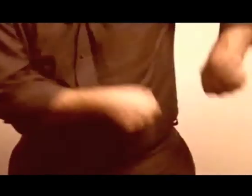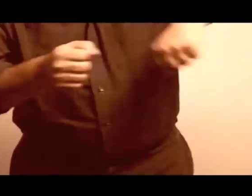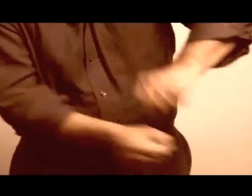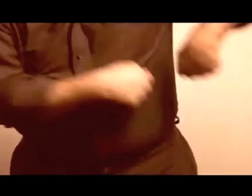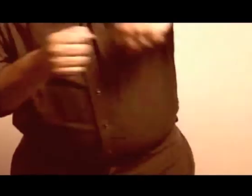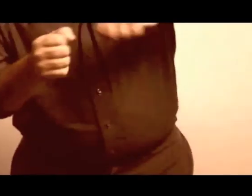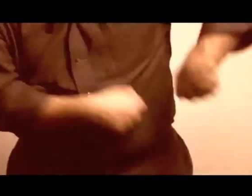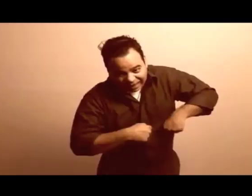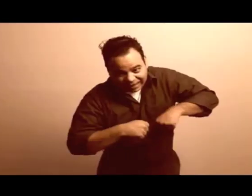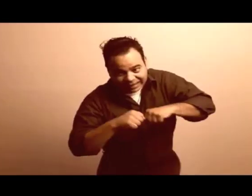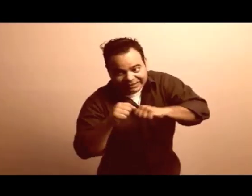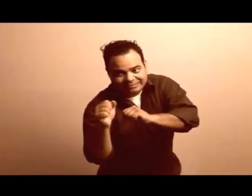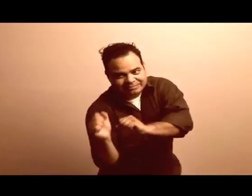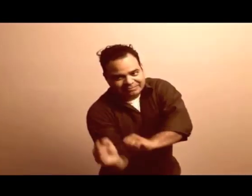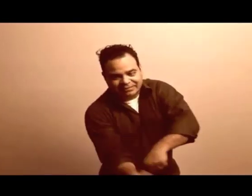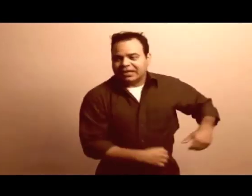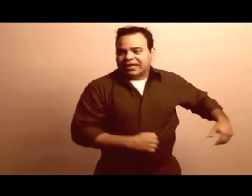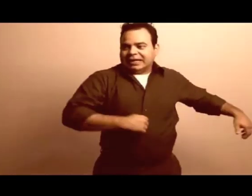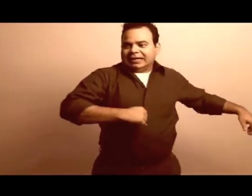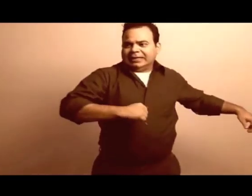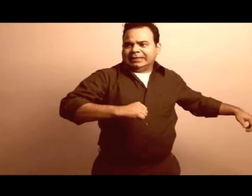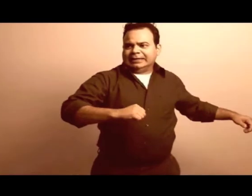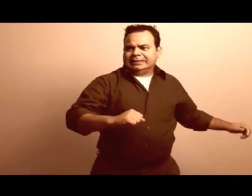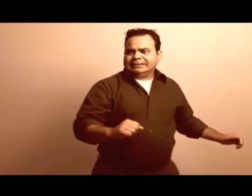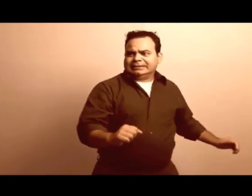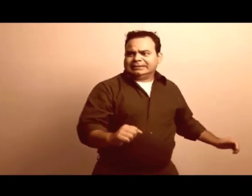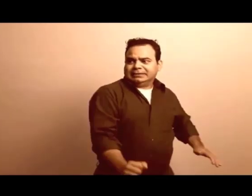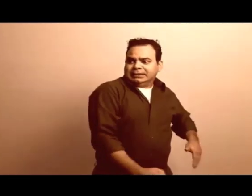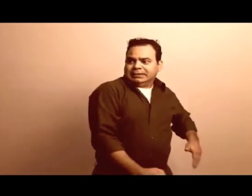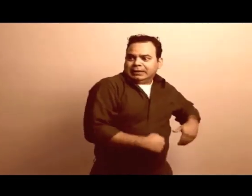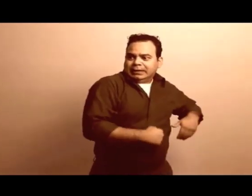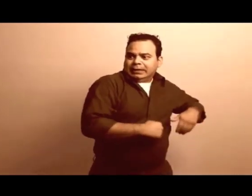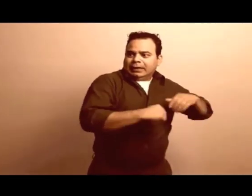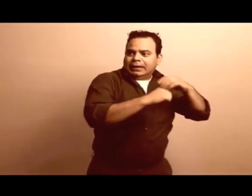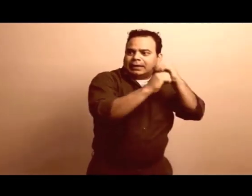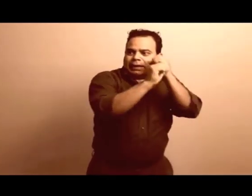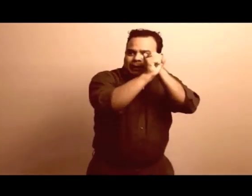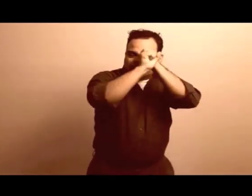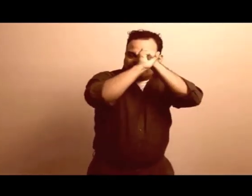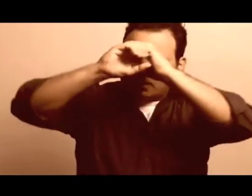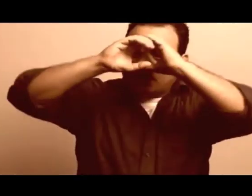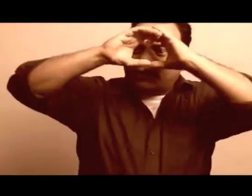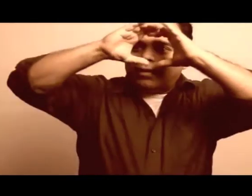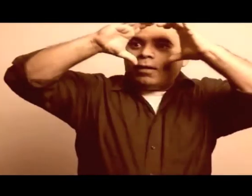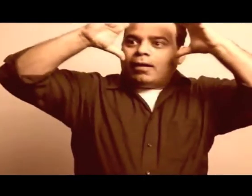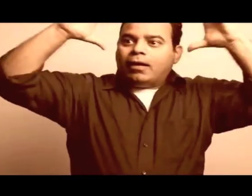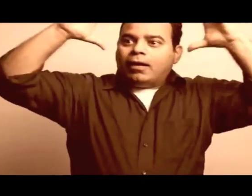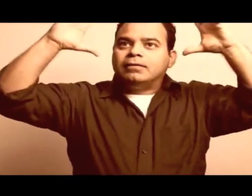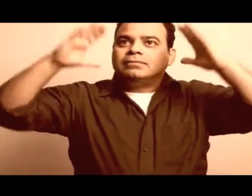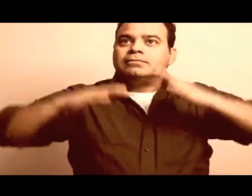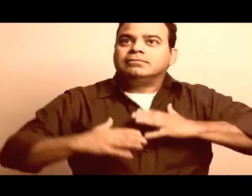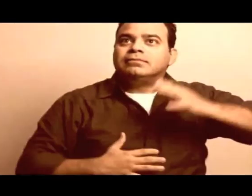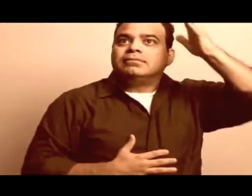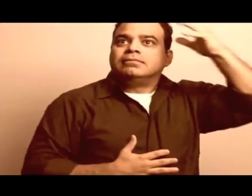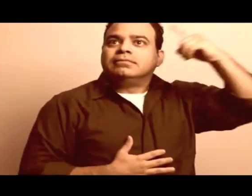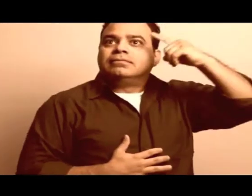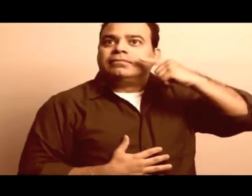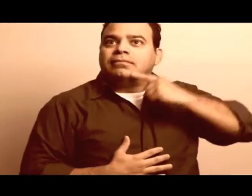ran, snorting downward, hoods ahead. Fourth rib, One Feather thought as he'd been taught, aim for the fourth rib